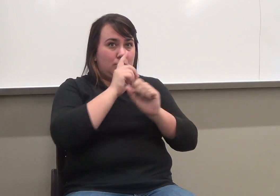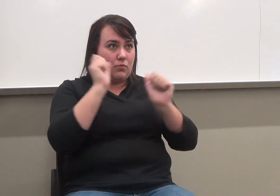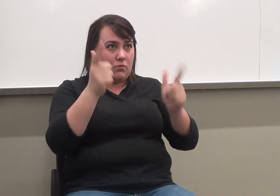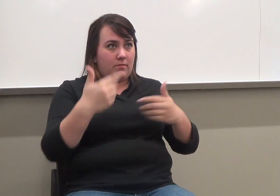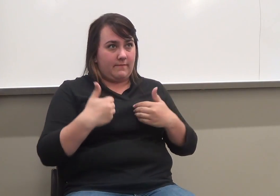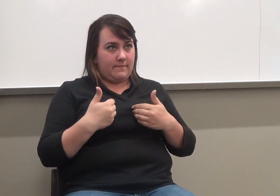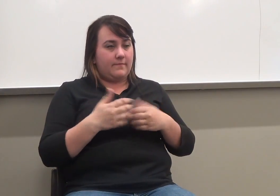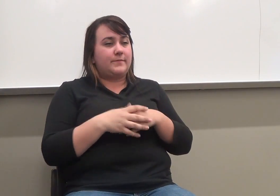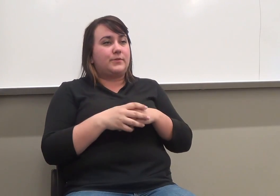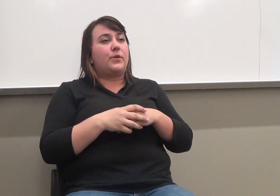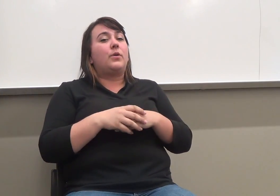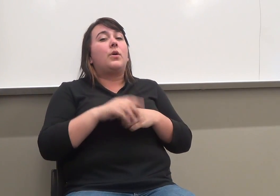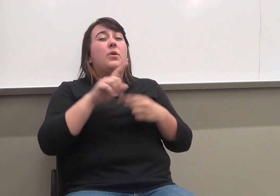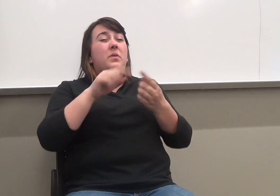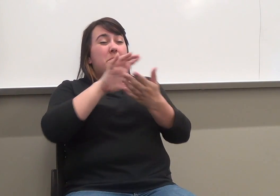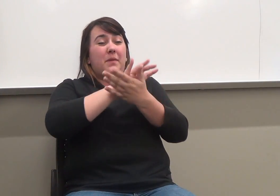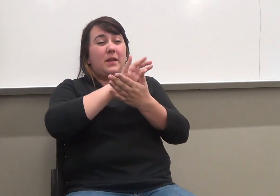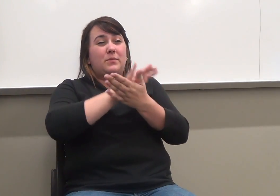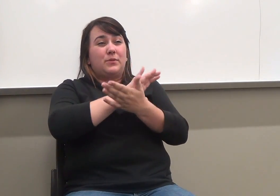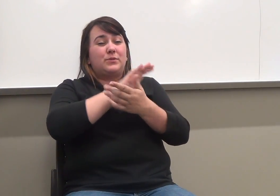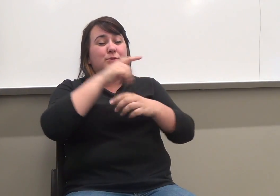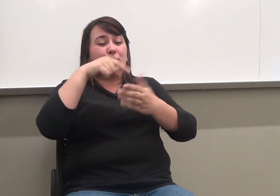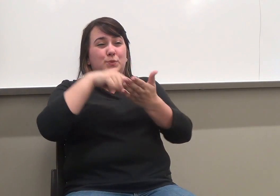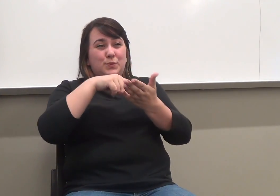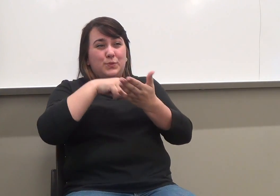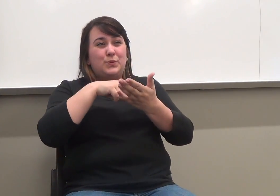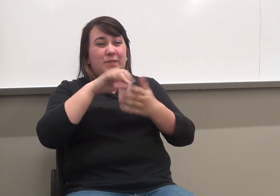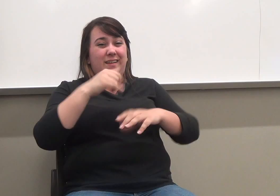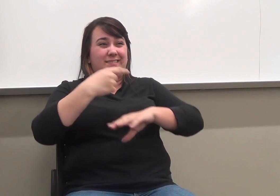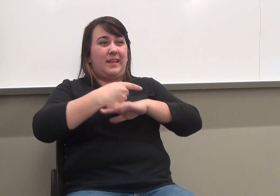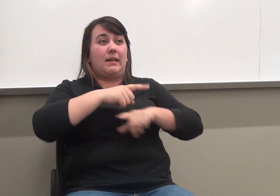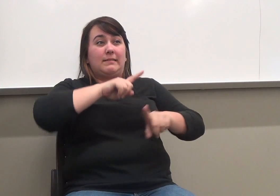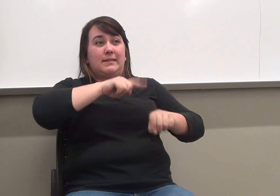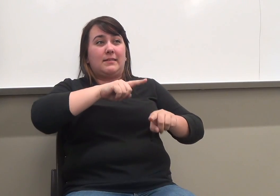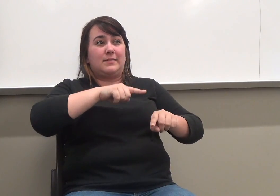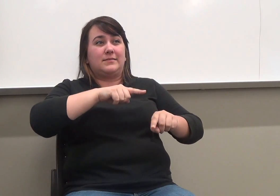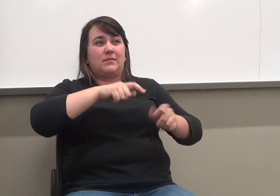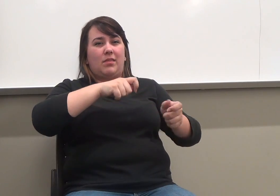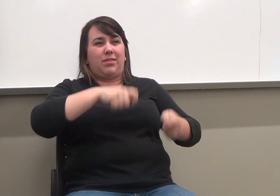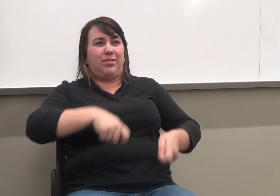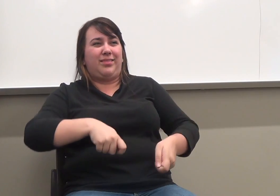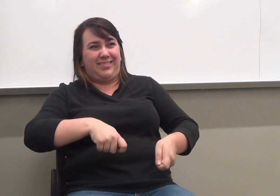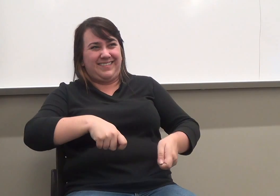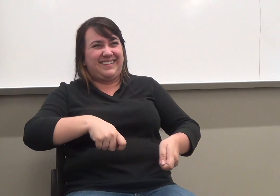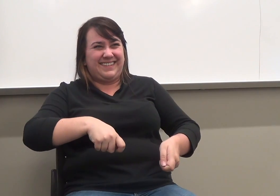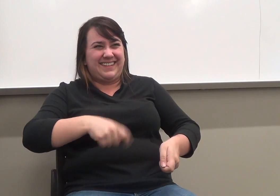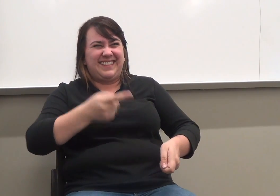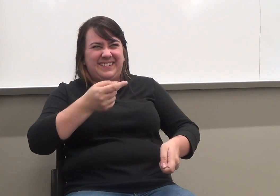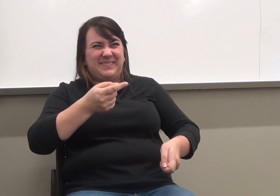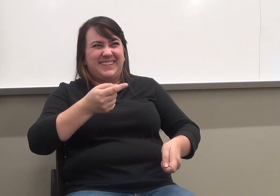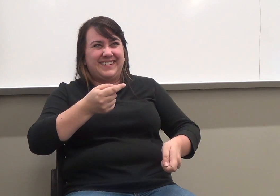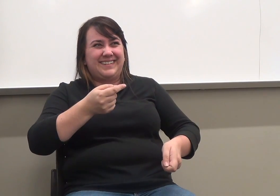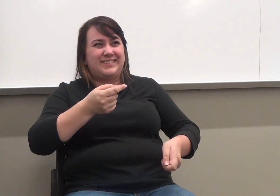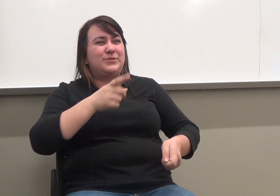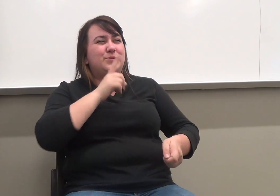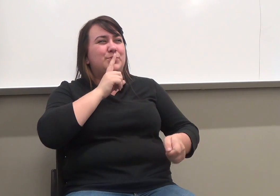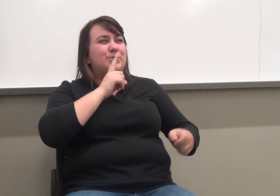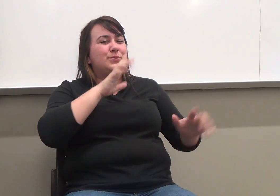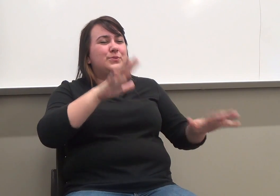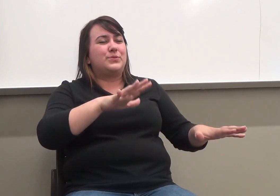days when a paper is due. Attendance always drops a little bit on the day a paper